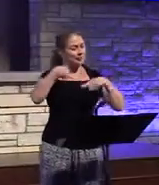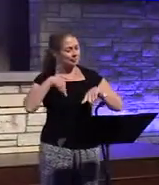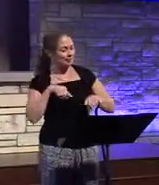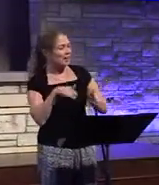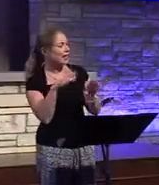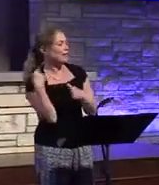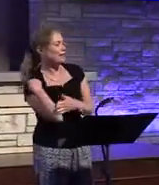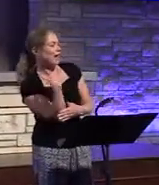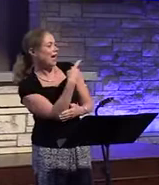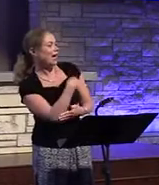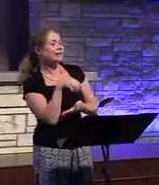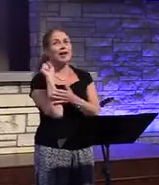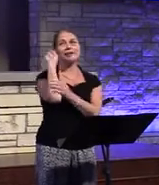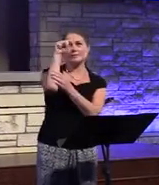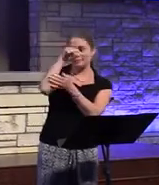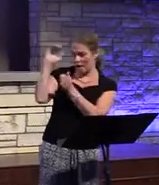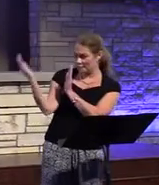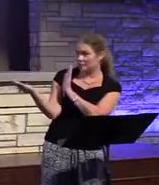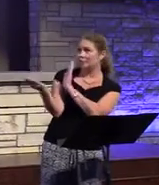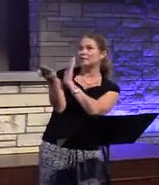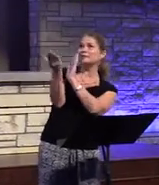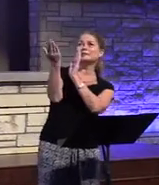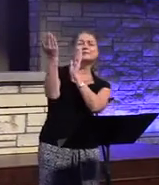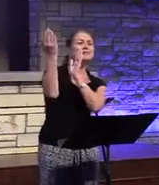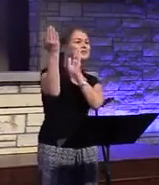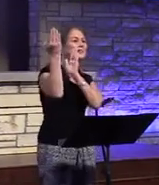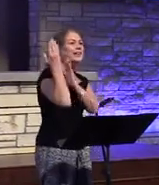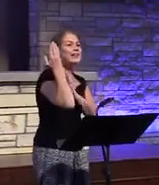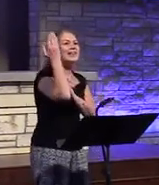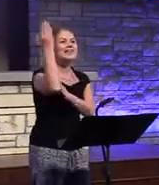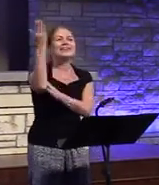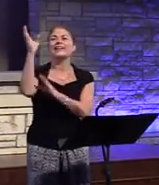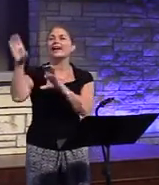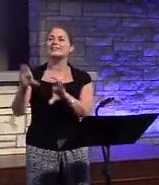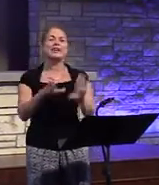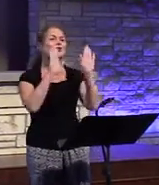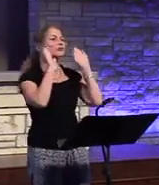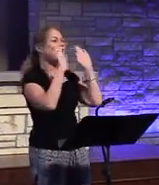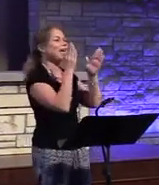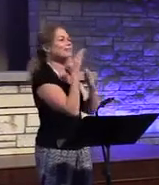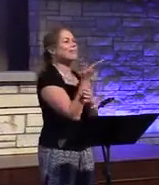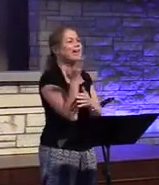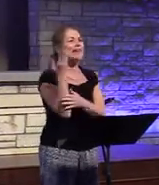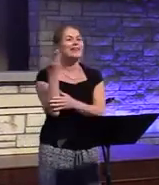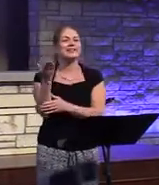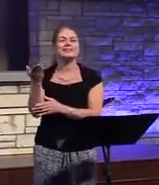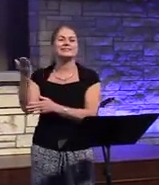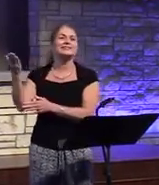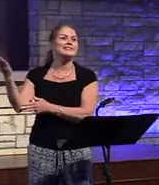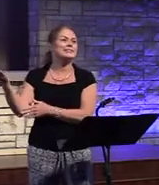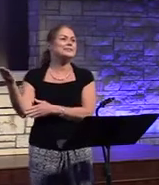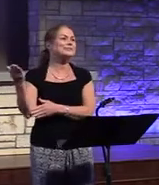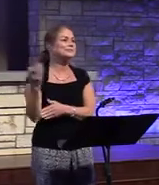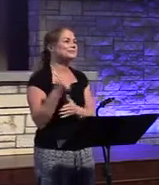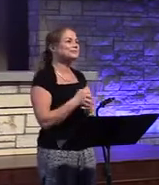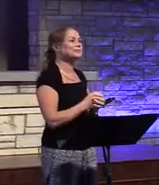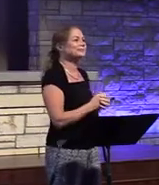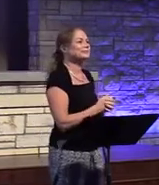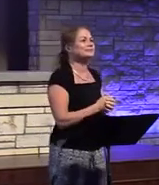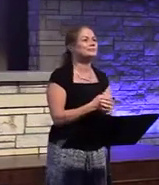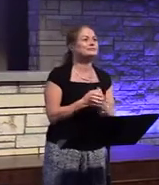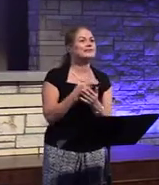Come, let us bow at His feet. He has done great things.